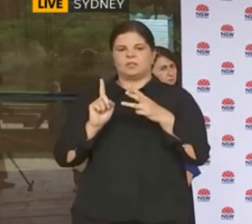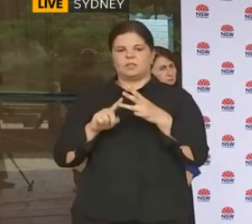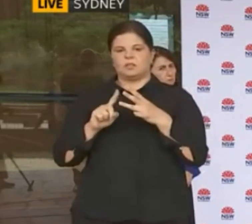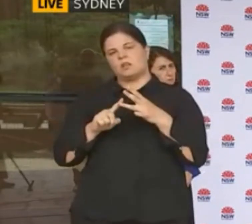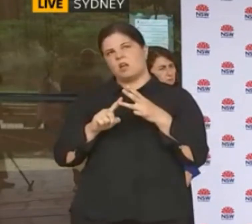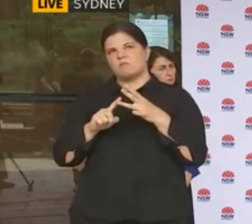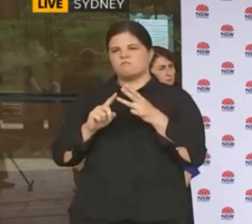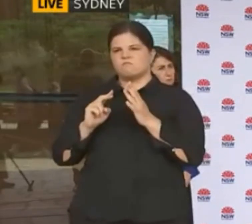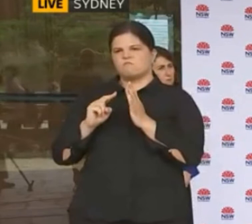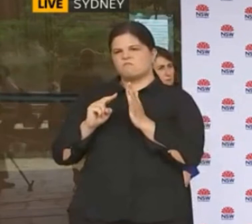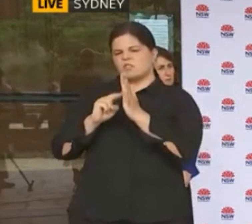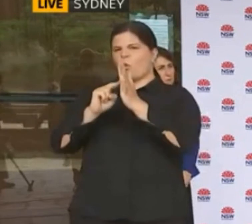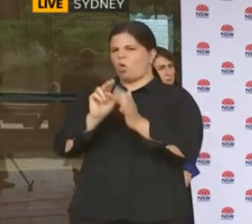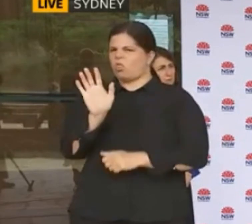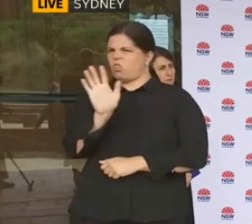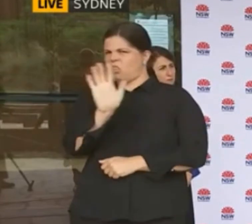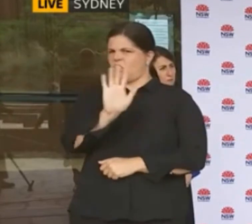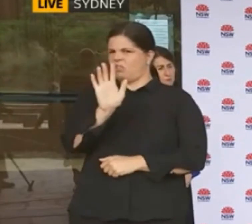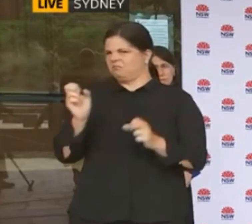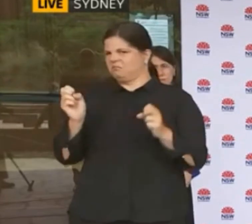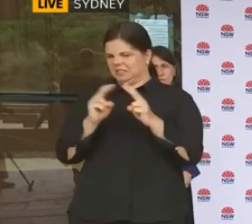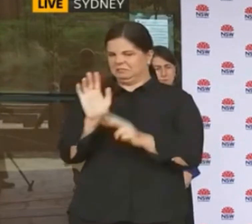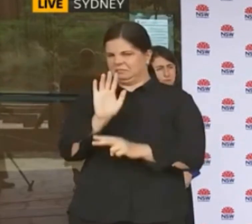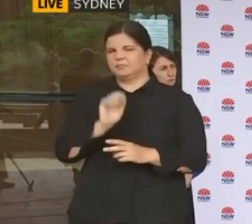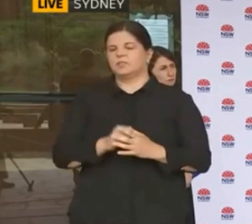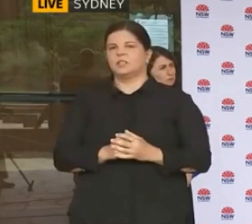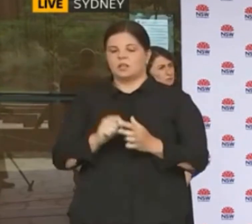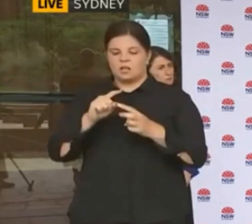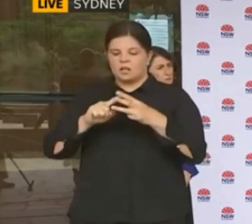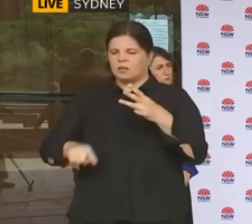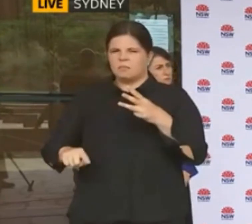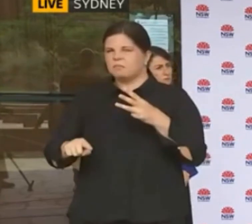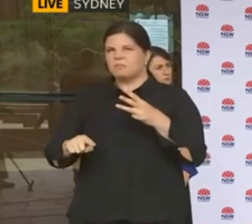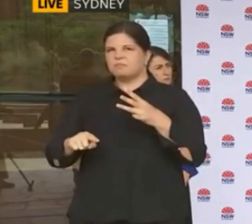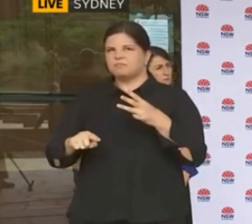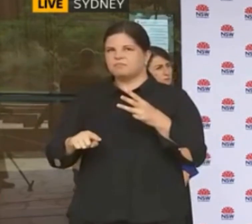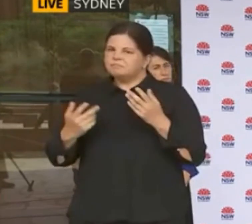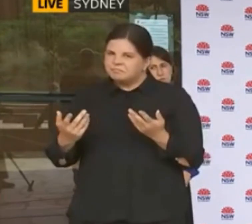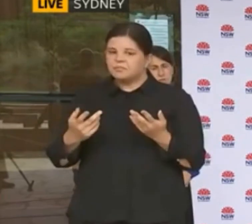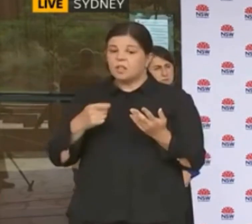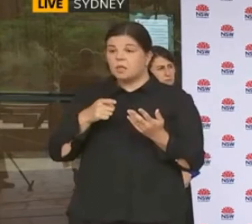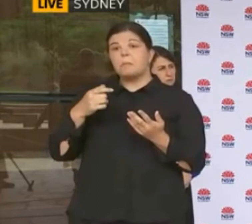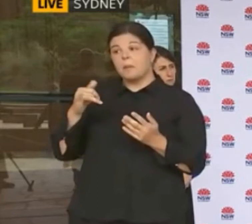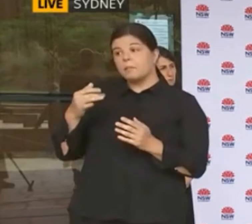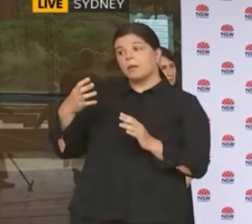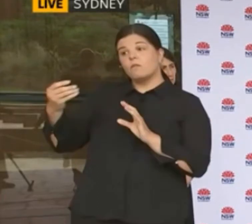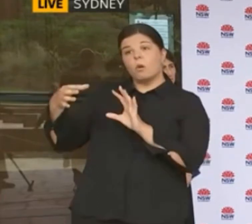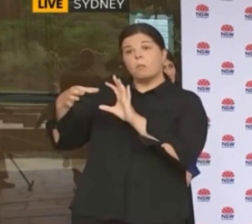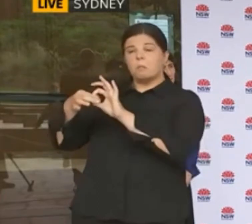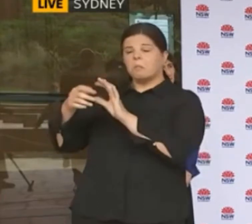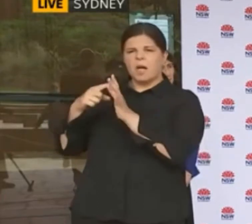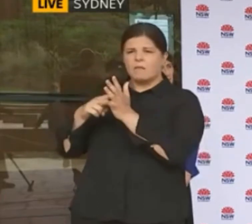from the sort of northern area. And we're just looking at, we haven't ruled out that there's established links for one of those